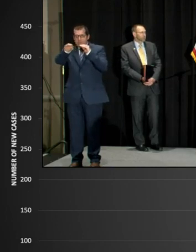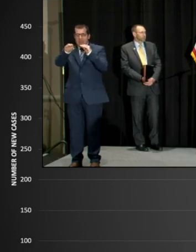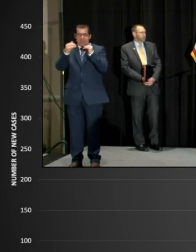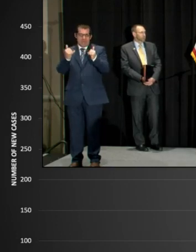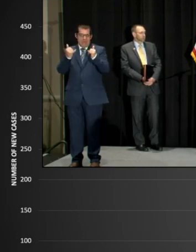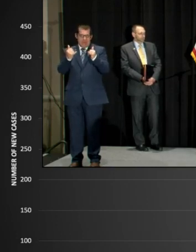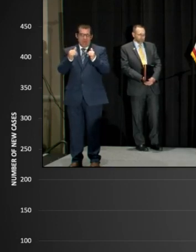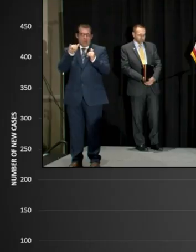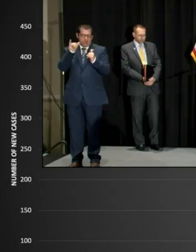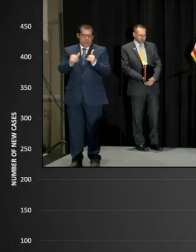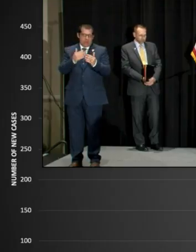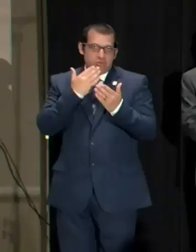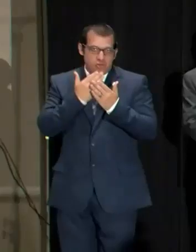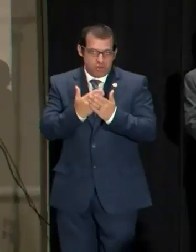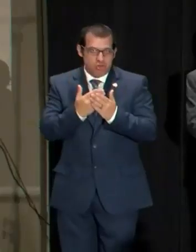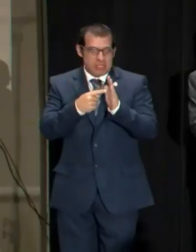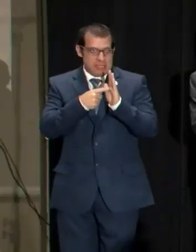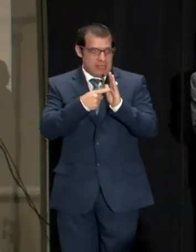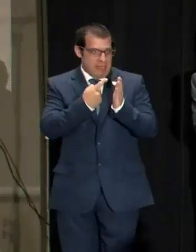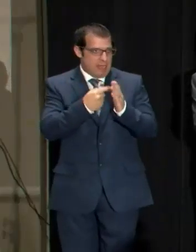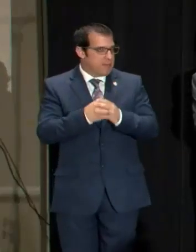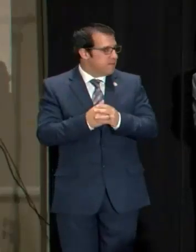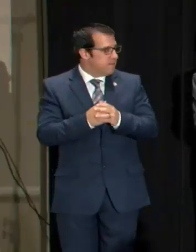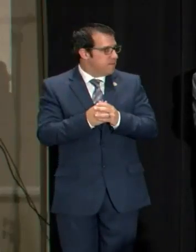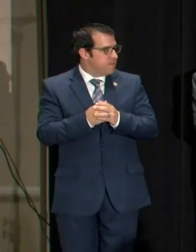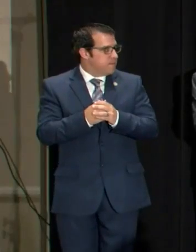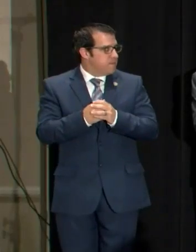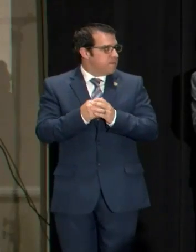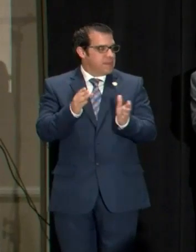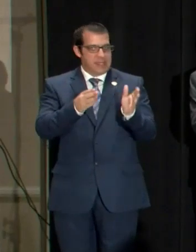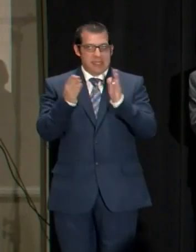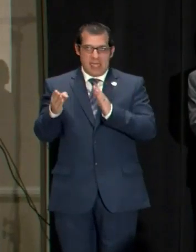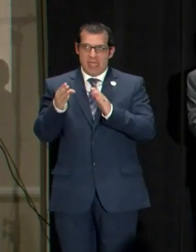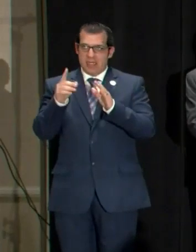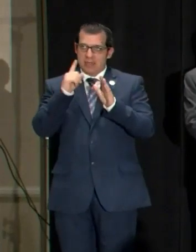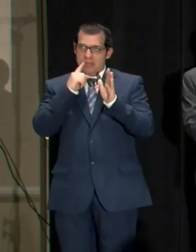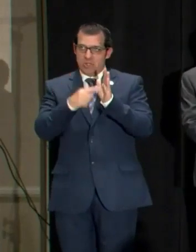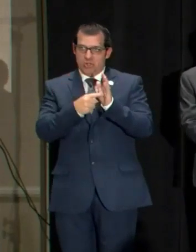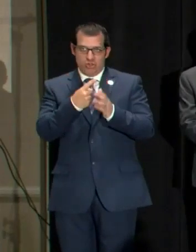so that's a good sign. The next graph.